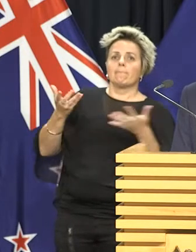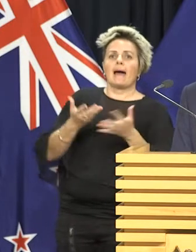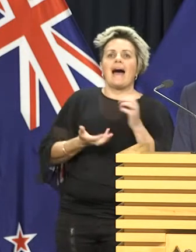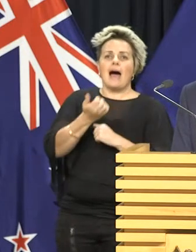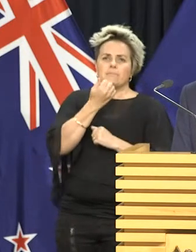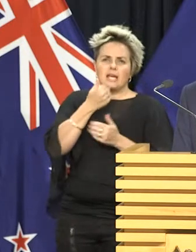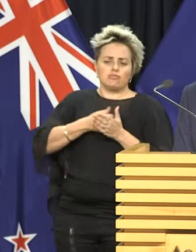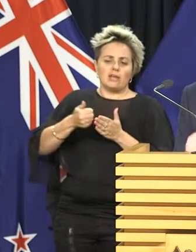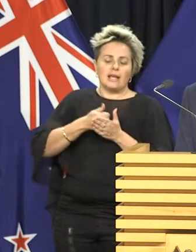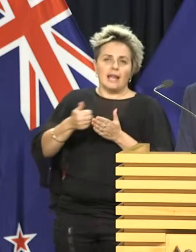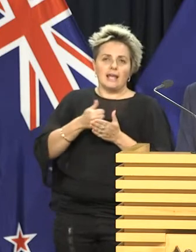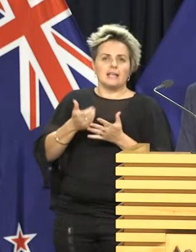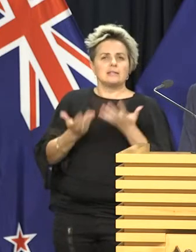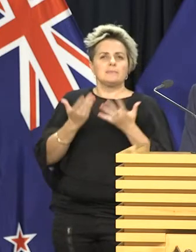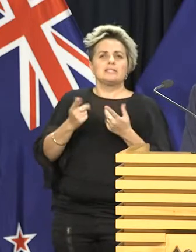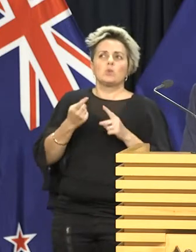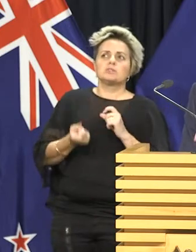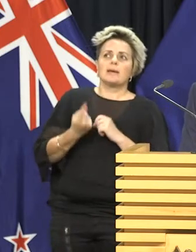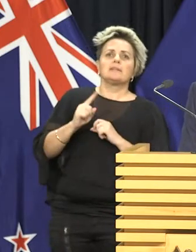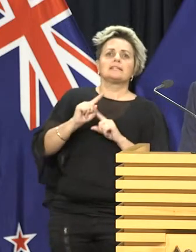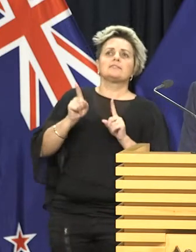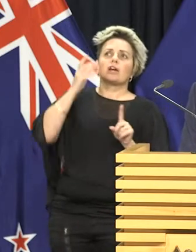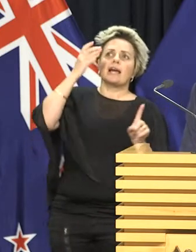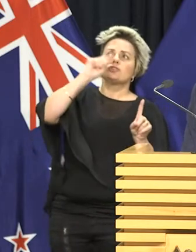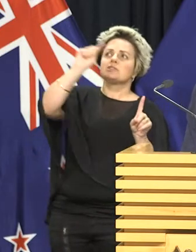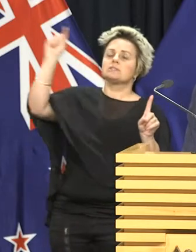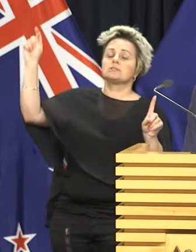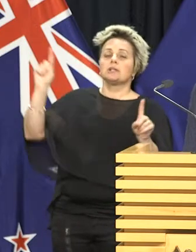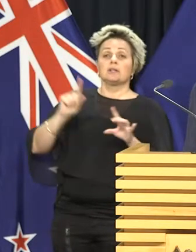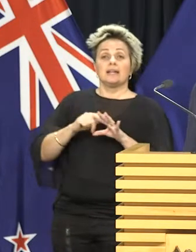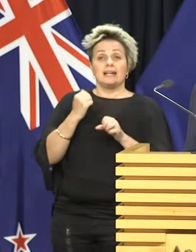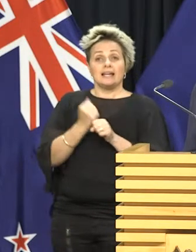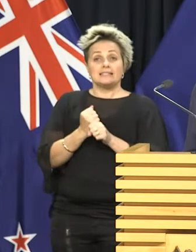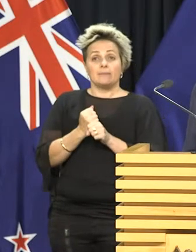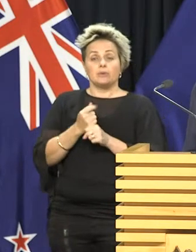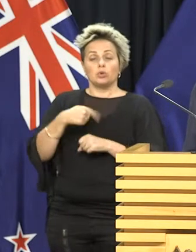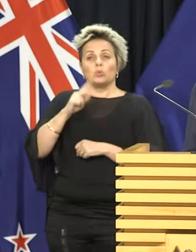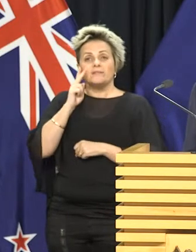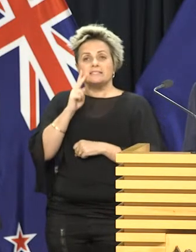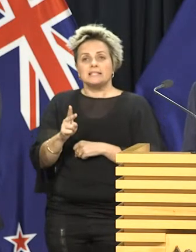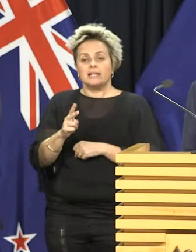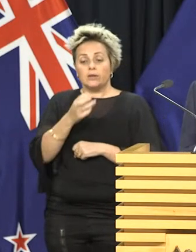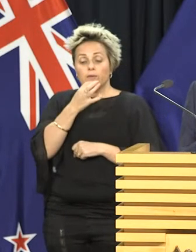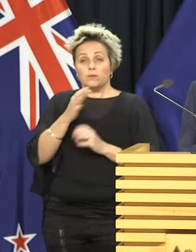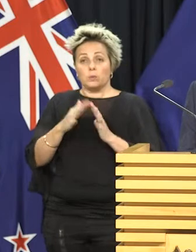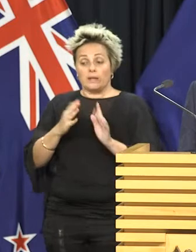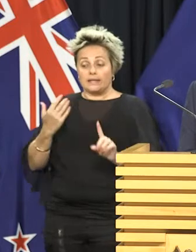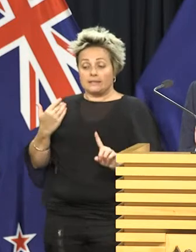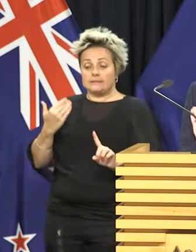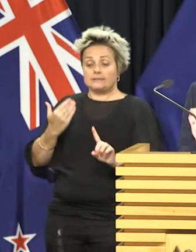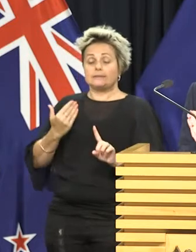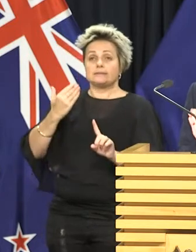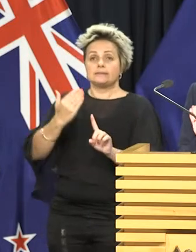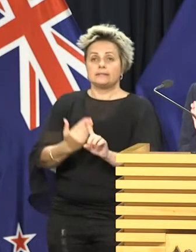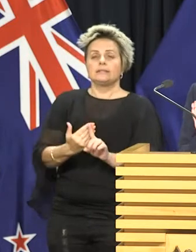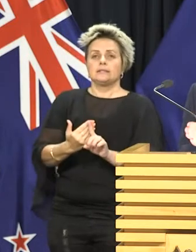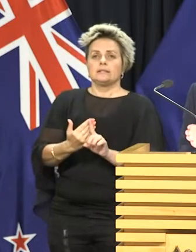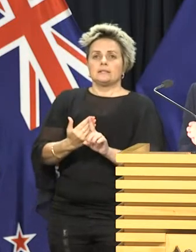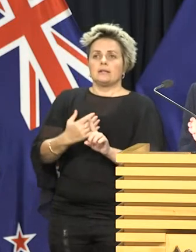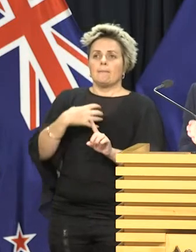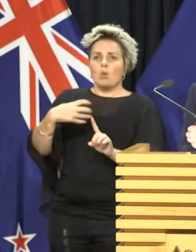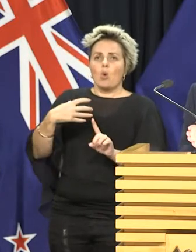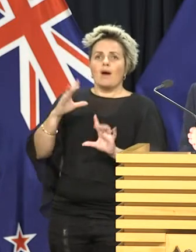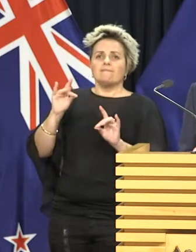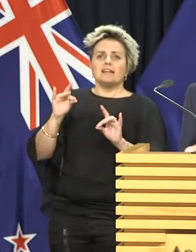updated regularly depending on what is happening in different countries. For example, we've seen over the last few weeks quite a big increase in